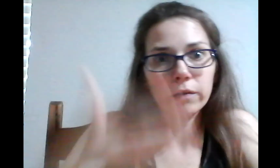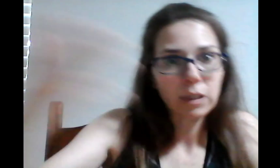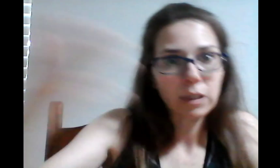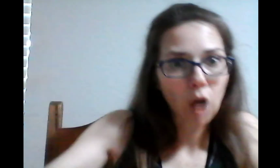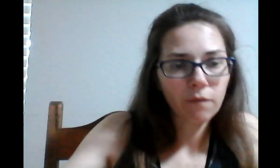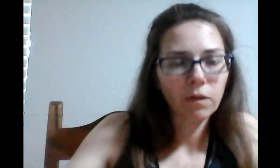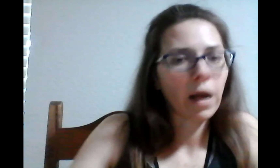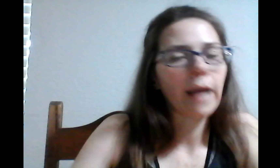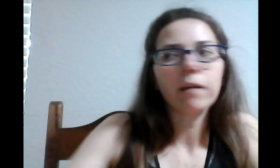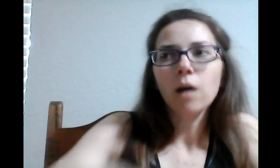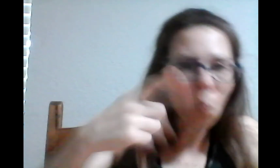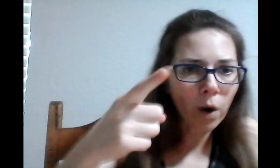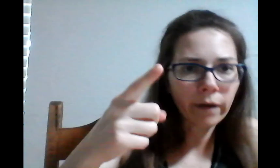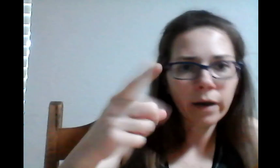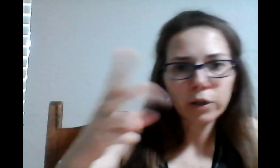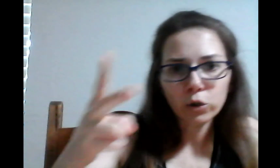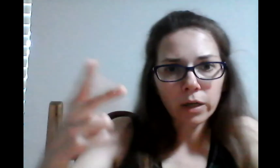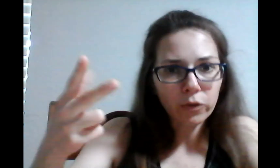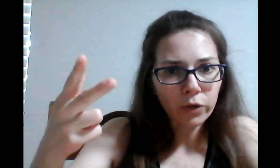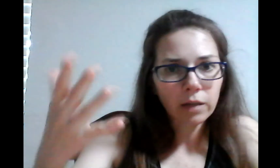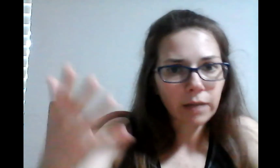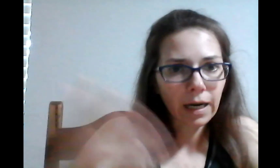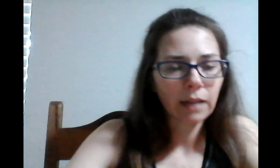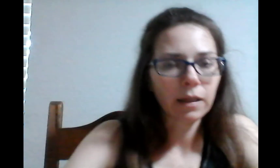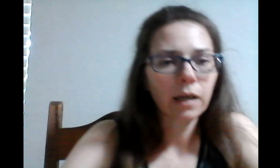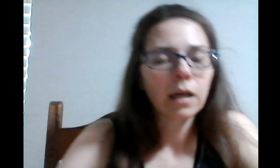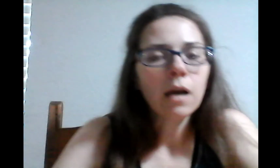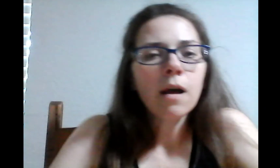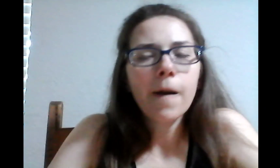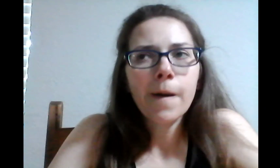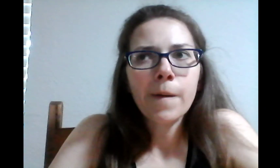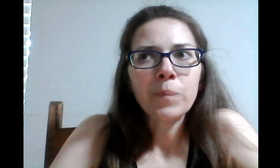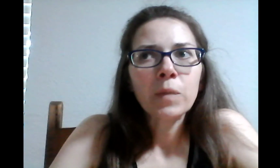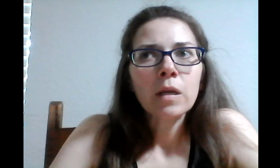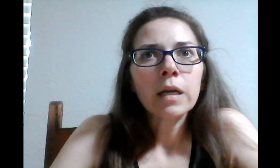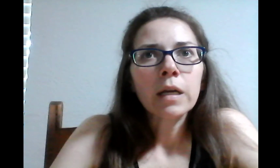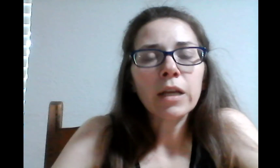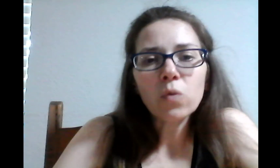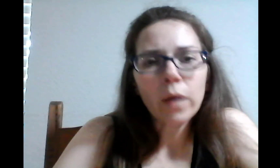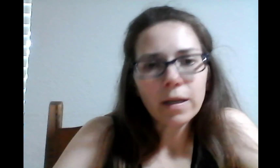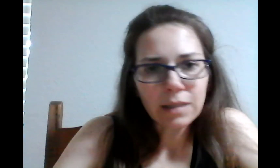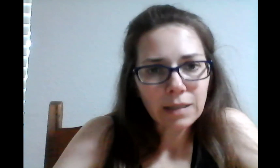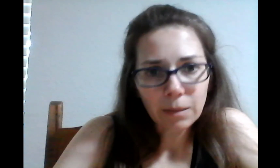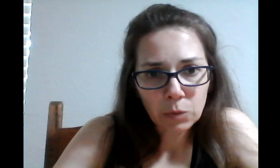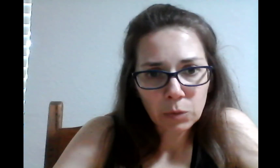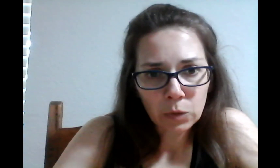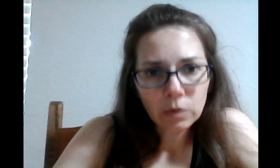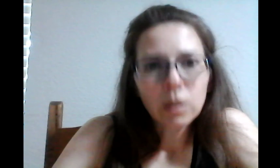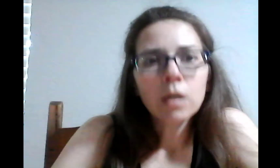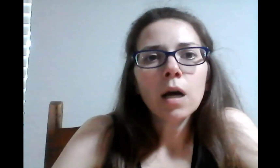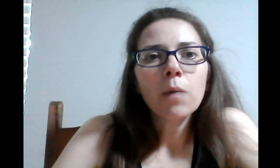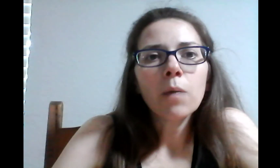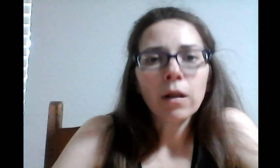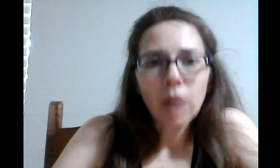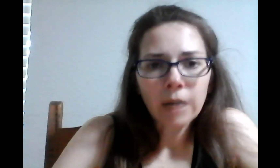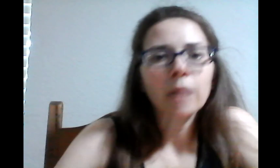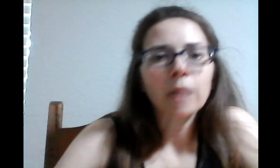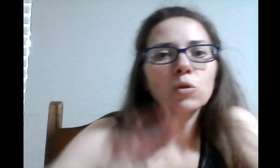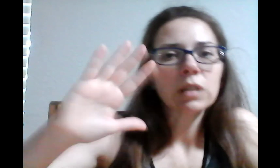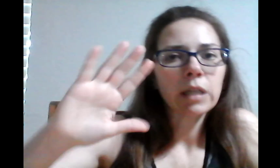things off, like 1 duck, 2 duck, 3 duck, that kind of thing. Either way is acceptable, but a lot of times you'll